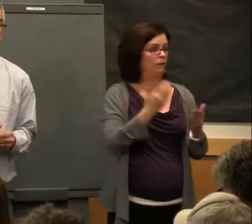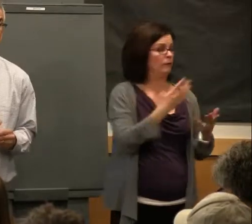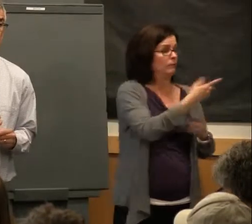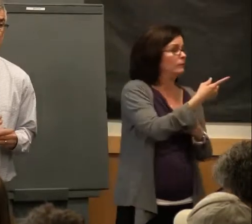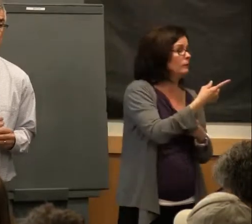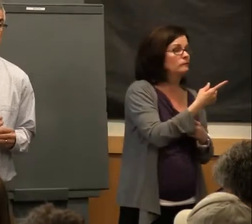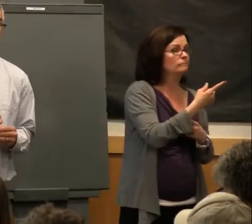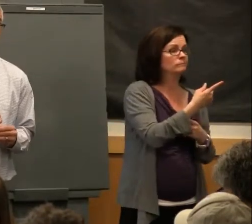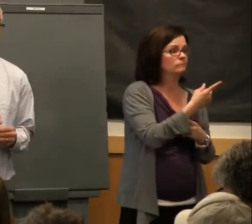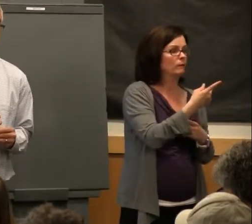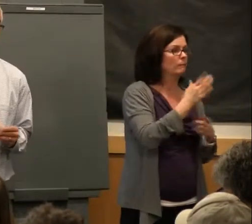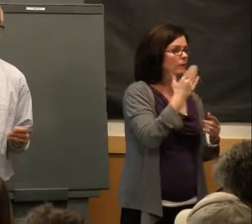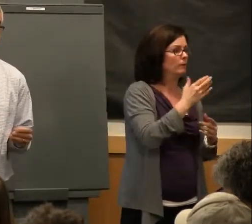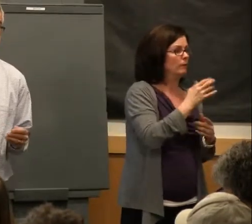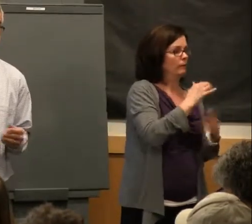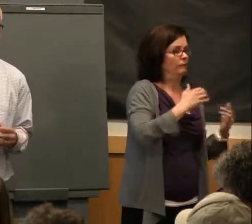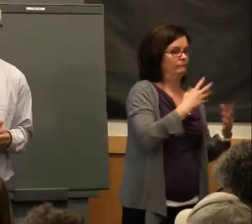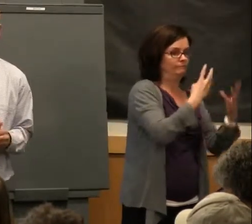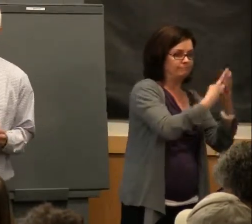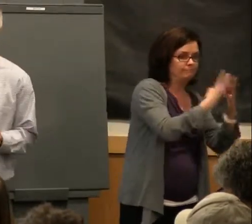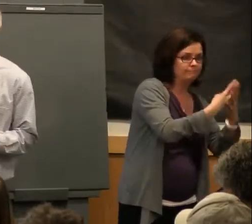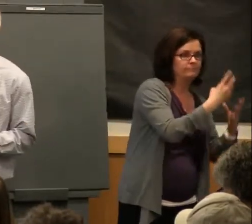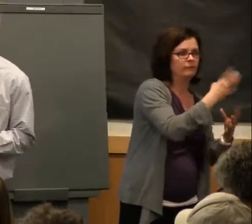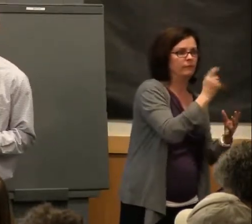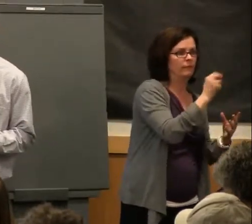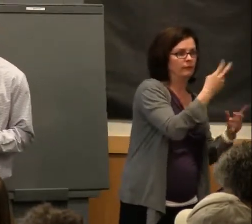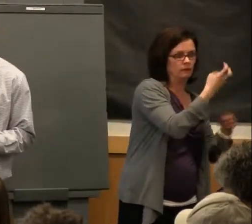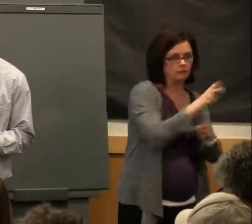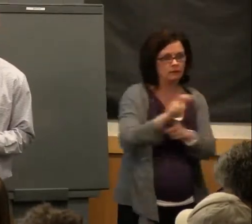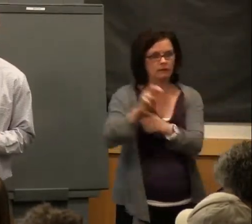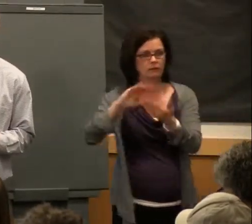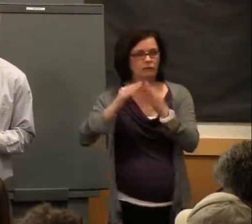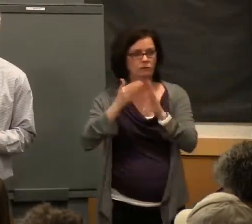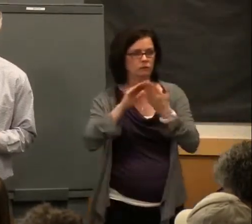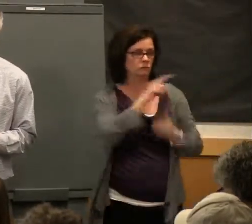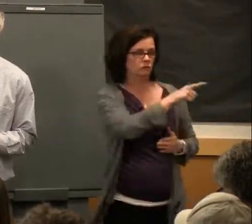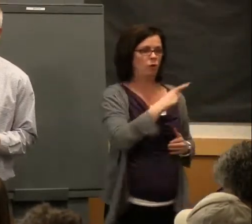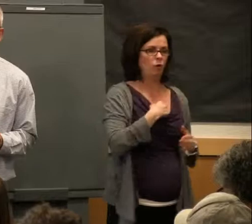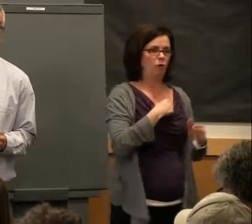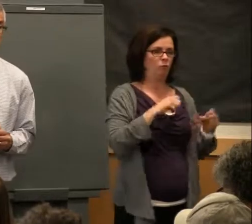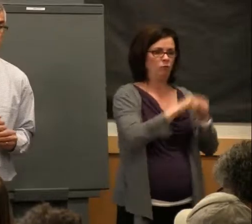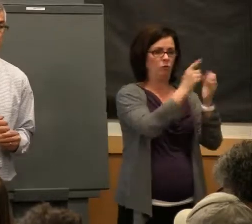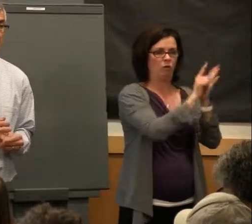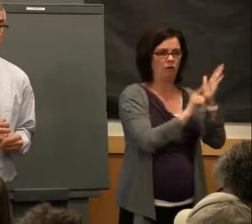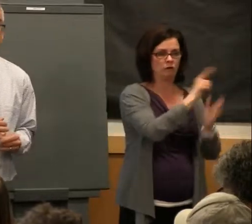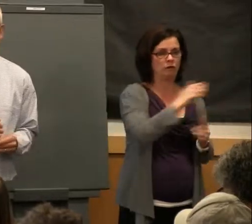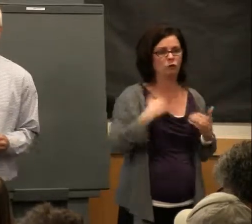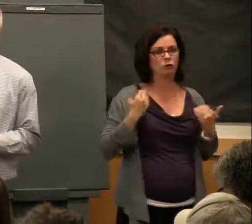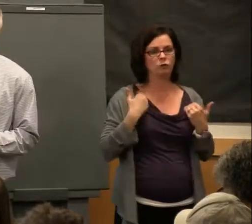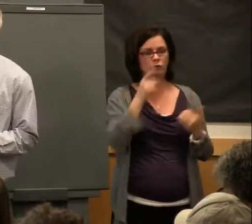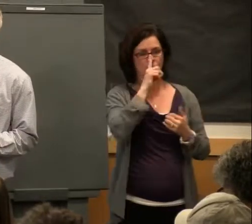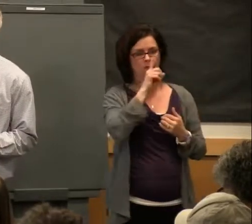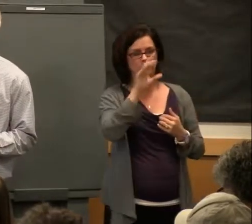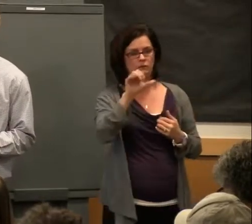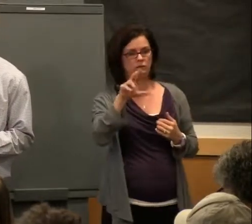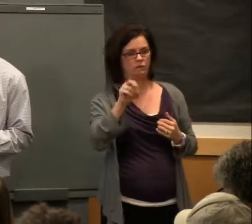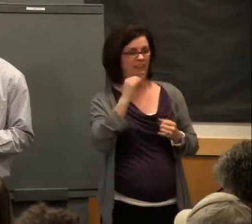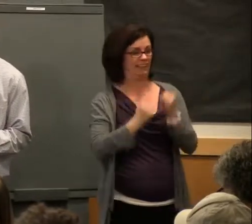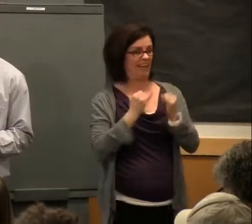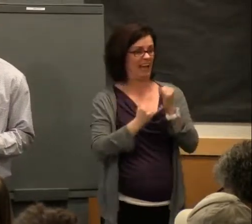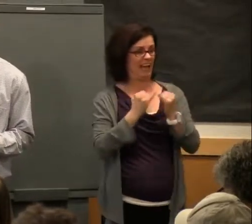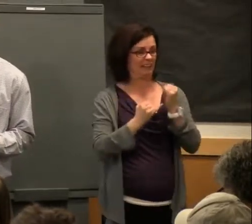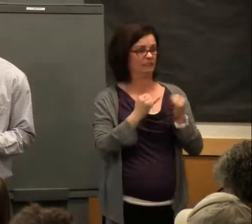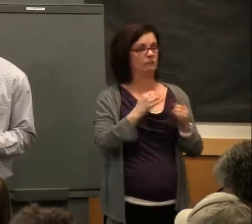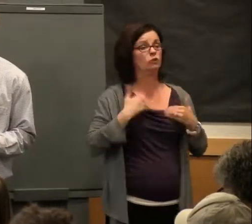community from juvenile detention facilities, so they would be youthful offenders, youth in foster care, and finally, that last